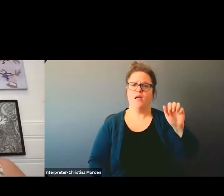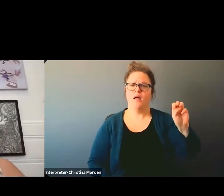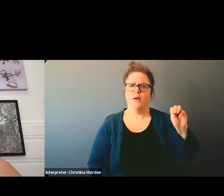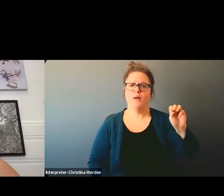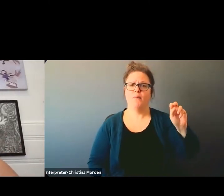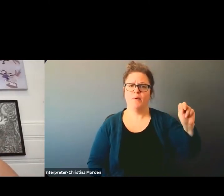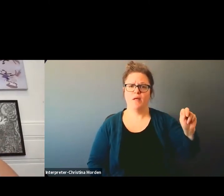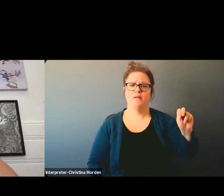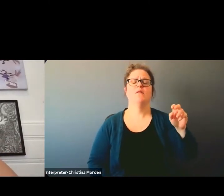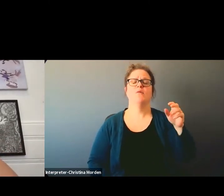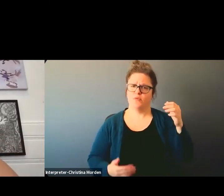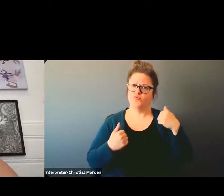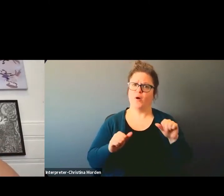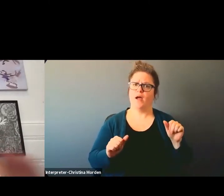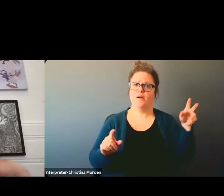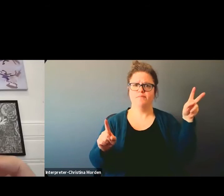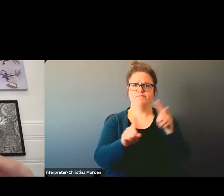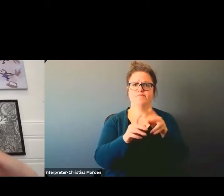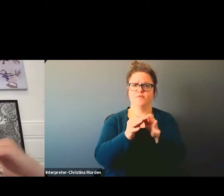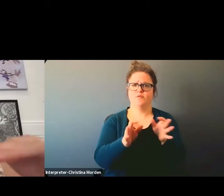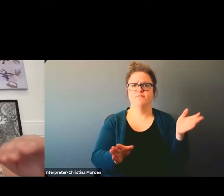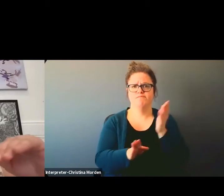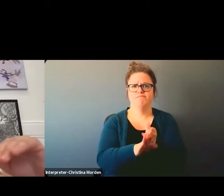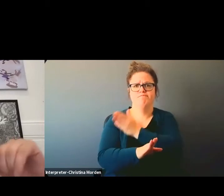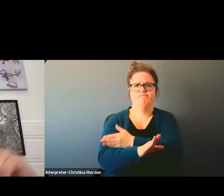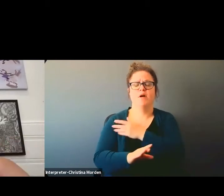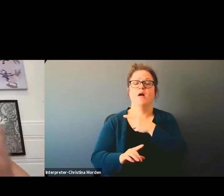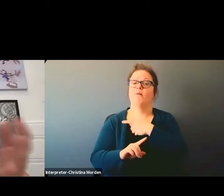our events ahead of time. But, if you do it by